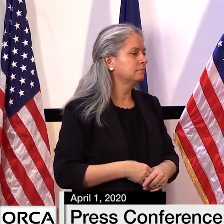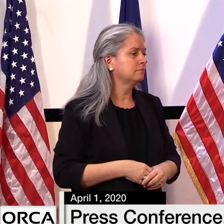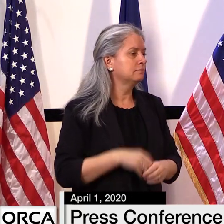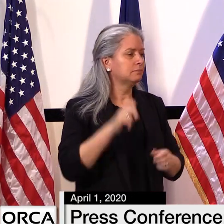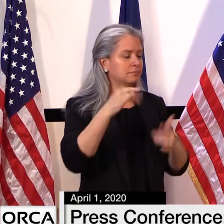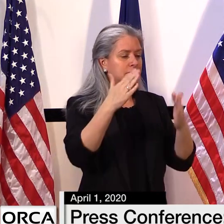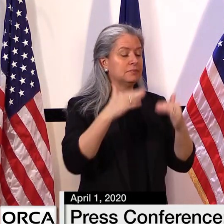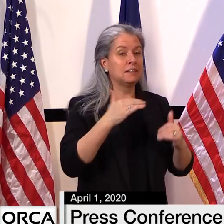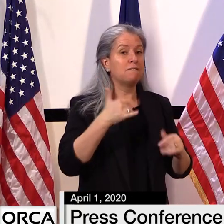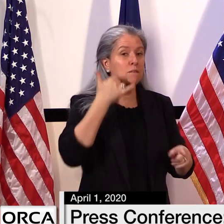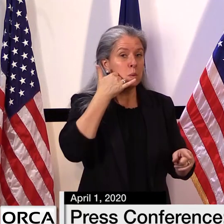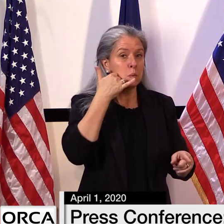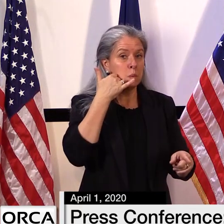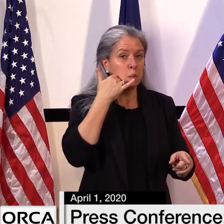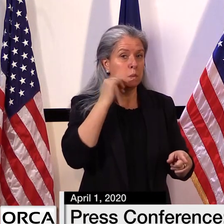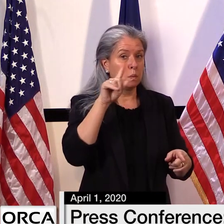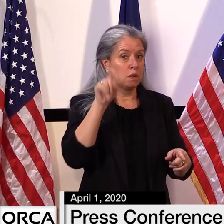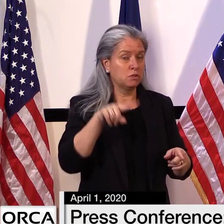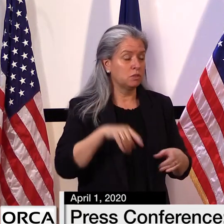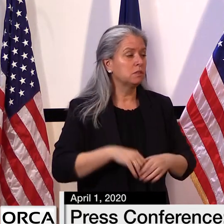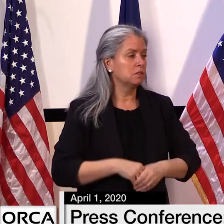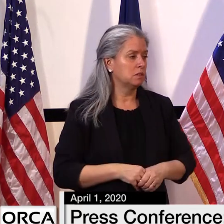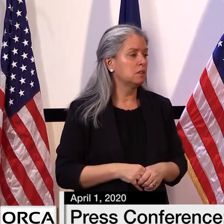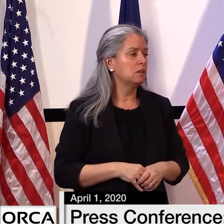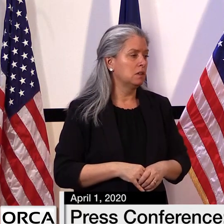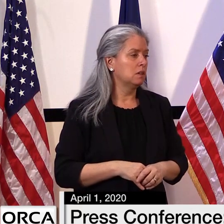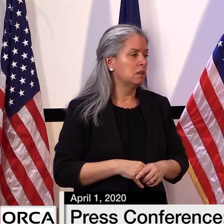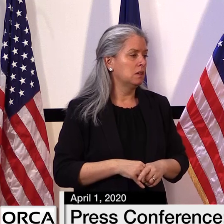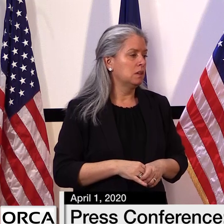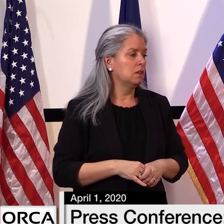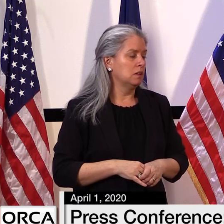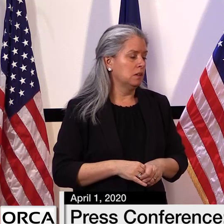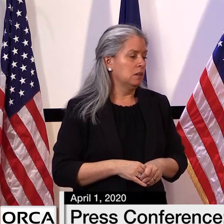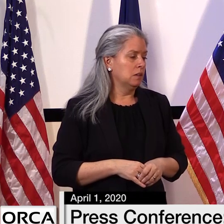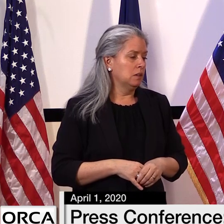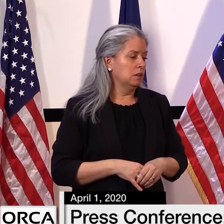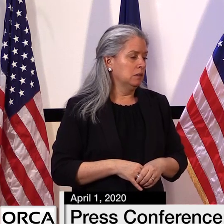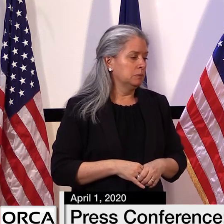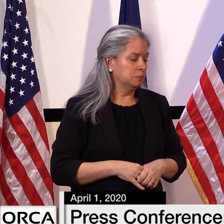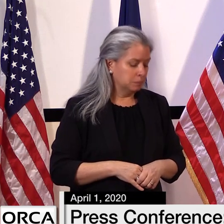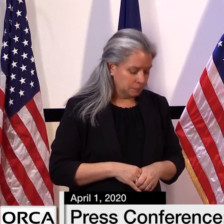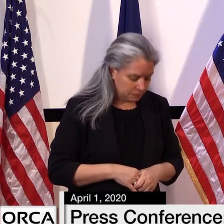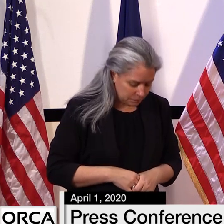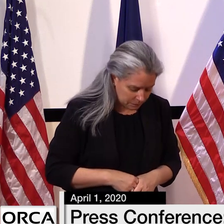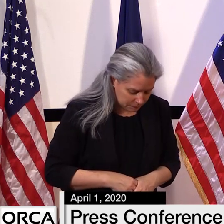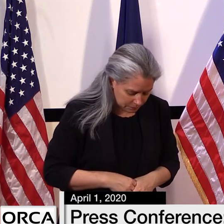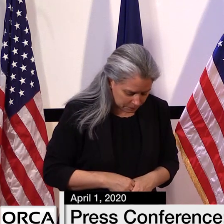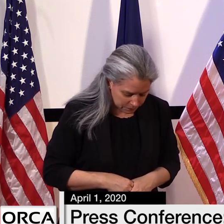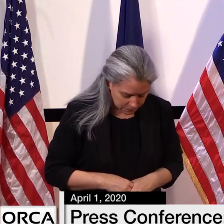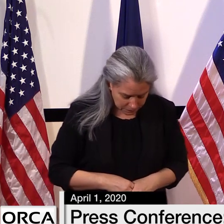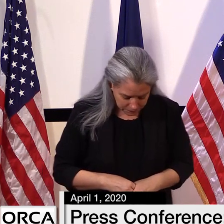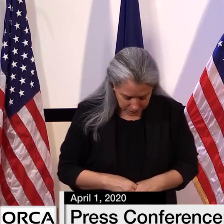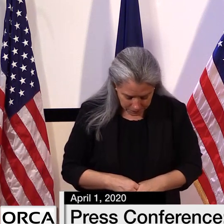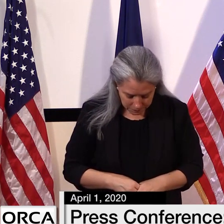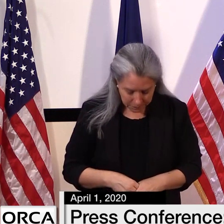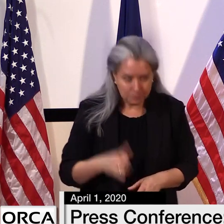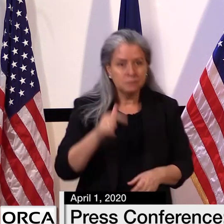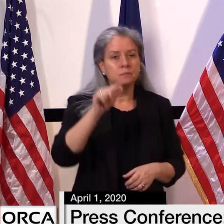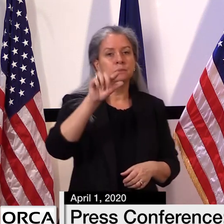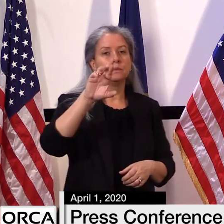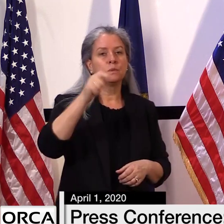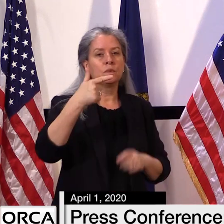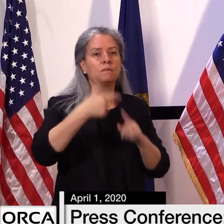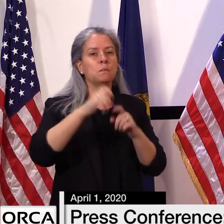All right, we're gonna go to the phones now. Just a reminder, *6 to unmute, and then just go ahead and start asking your question. Greg at the